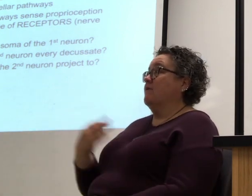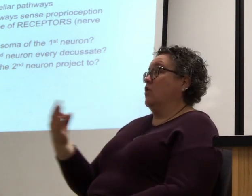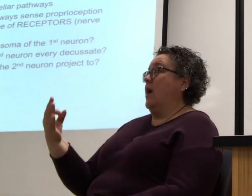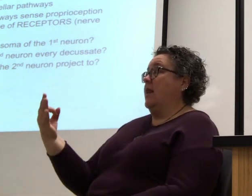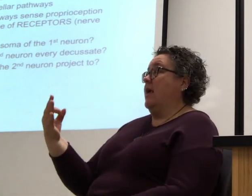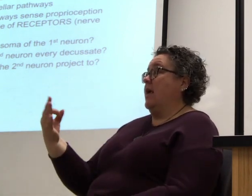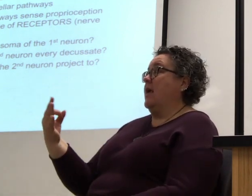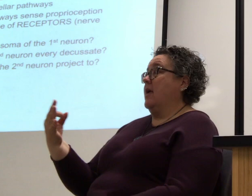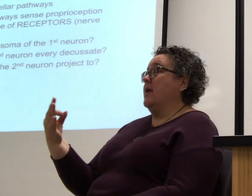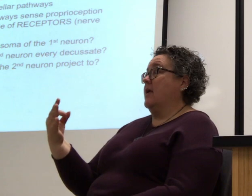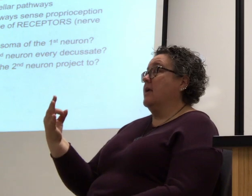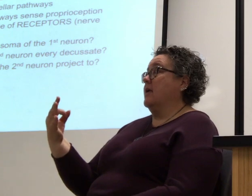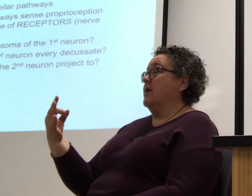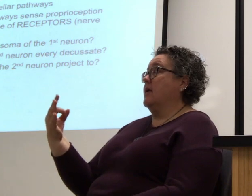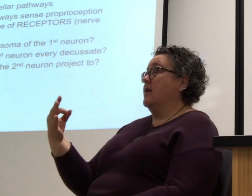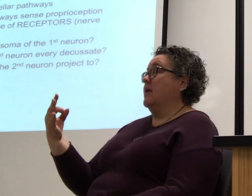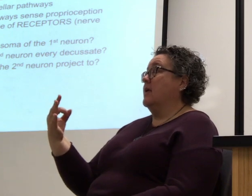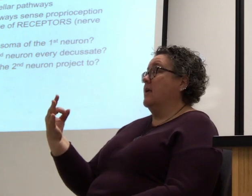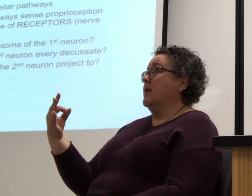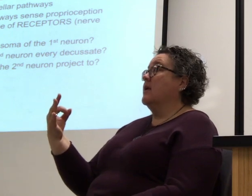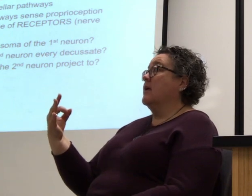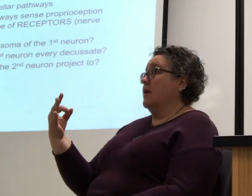time. Right.